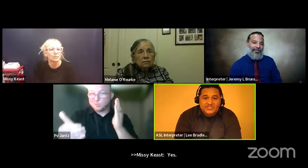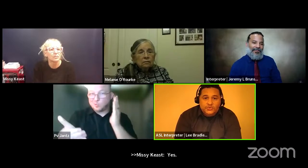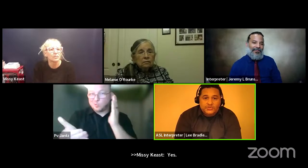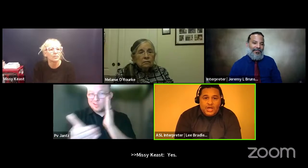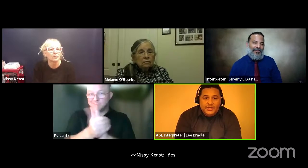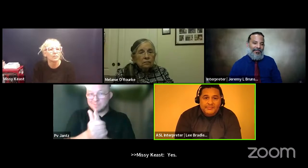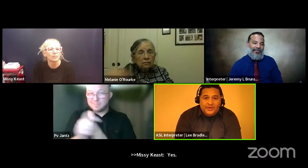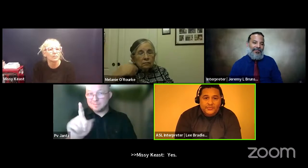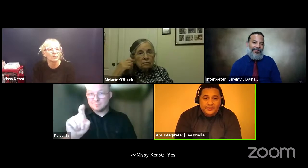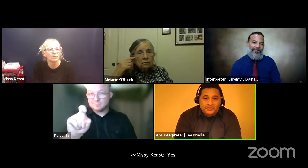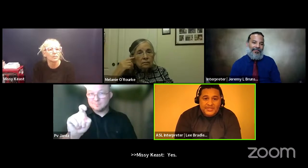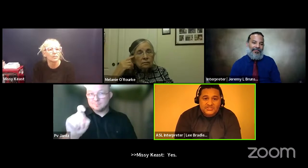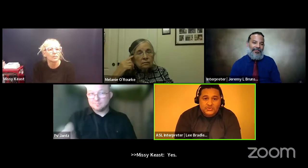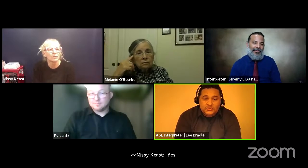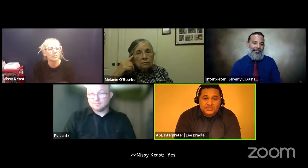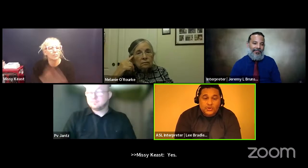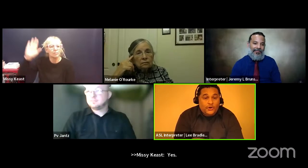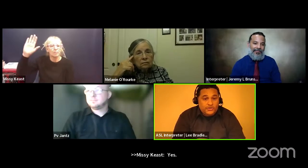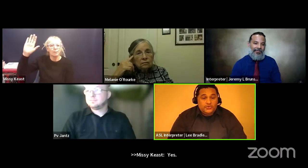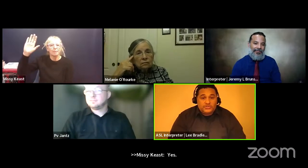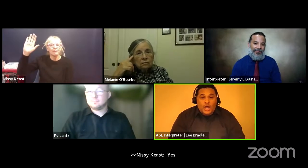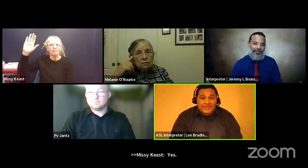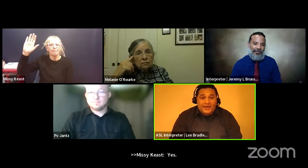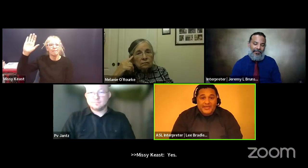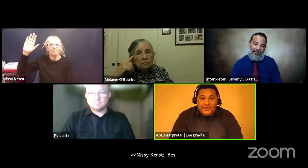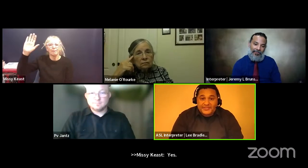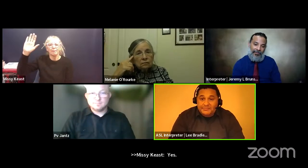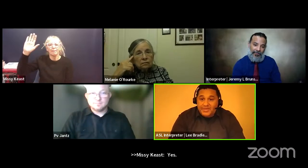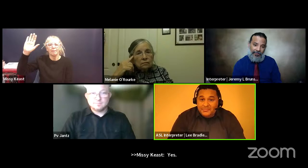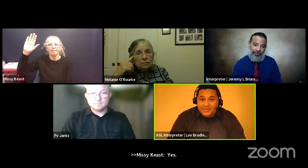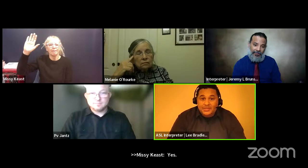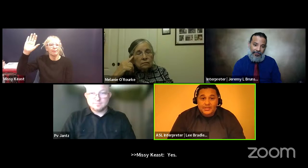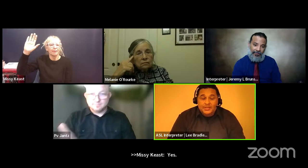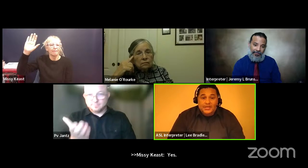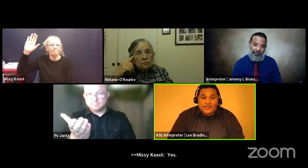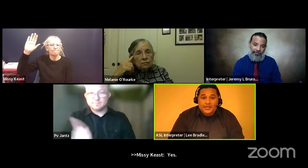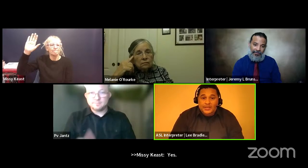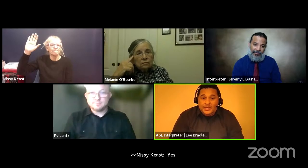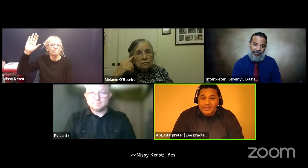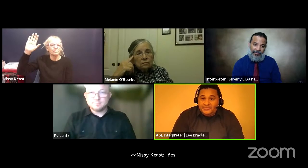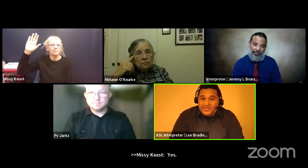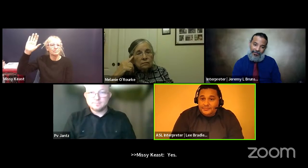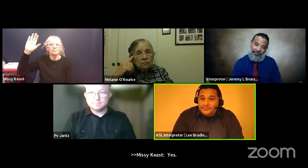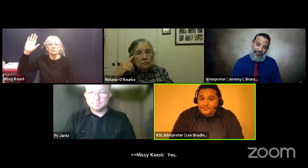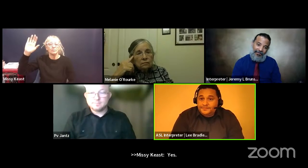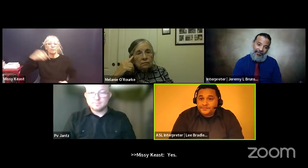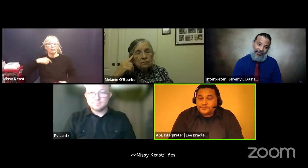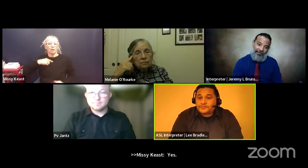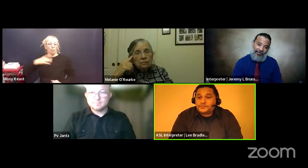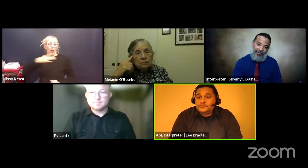Just as you were talking about the potential, so are you talking about a friendly amendment then?